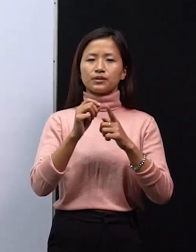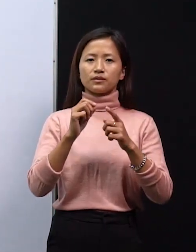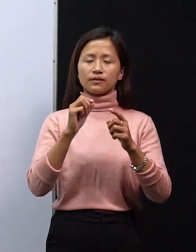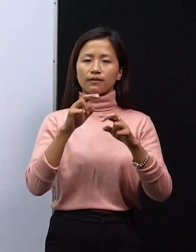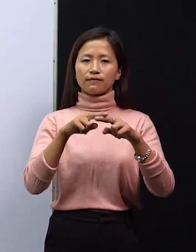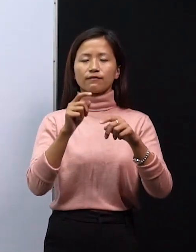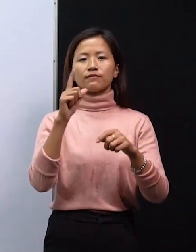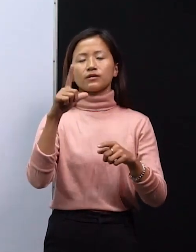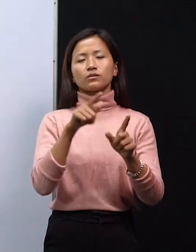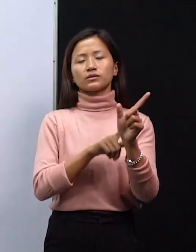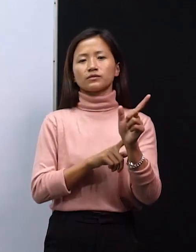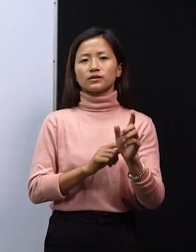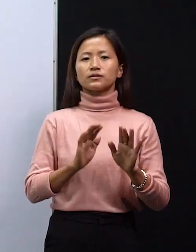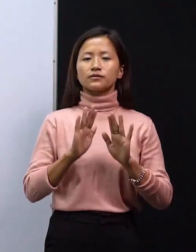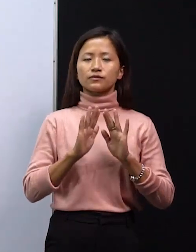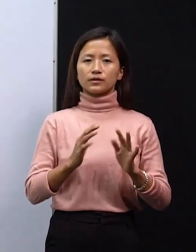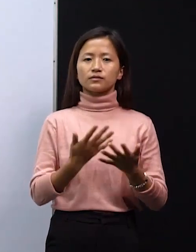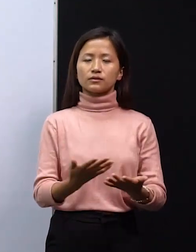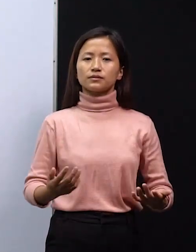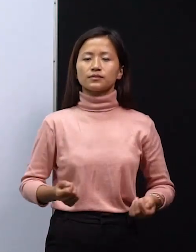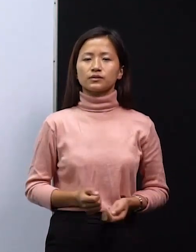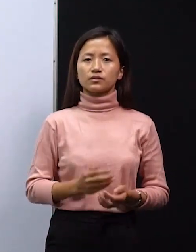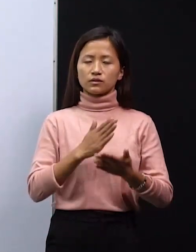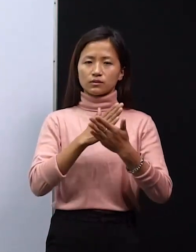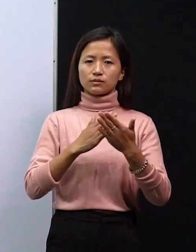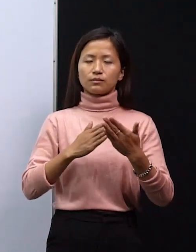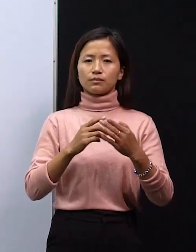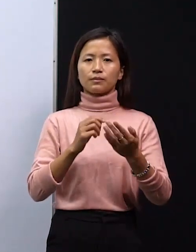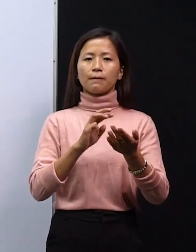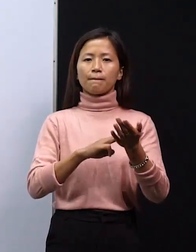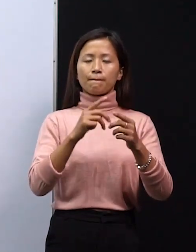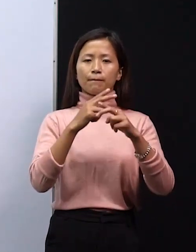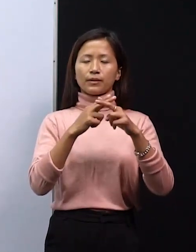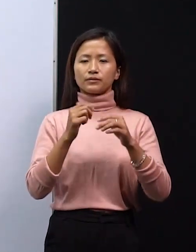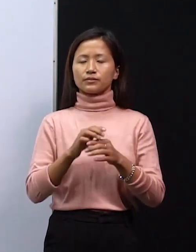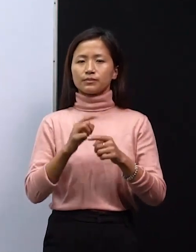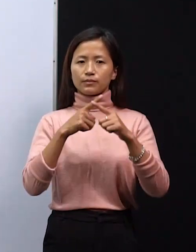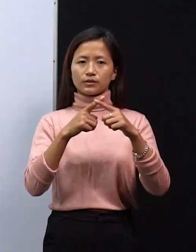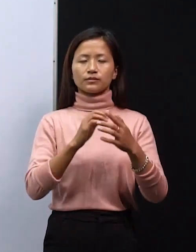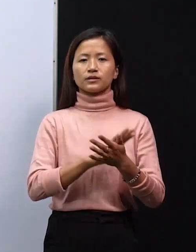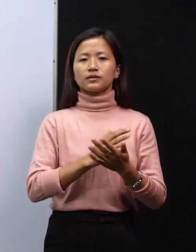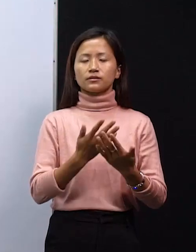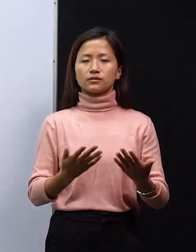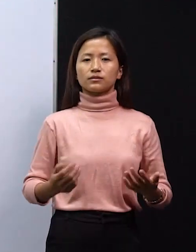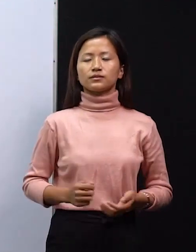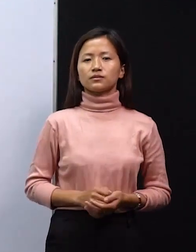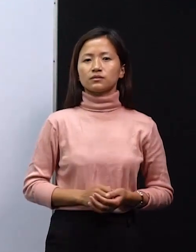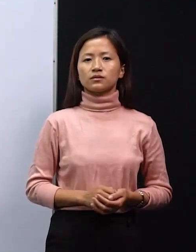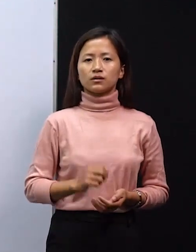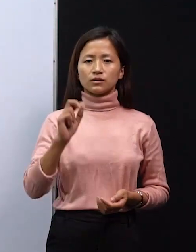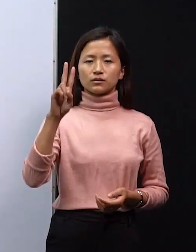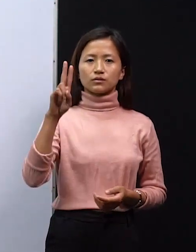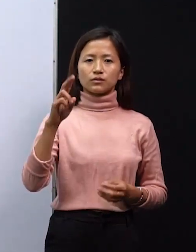two binomial you first multiply separately, right? Just as we did in the previous question. Plus these